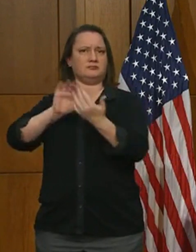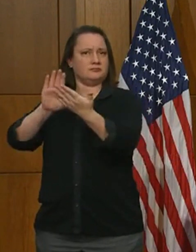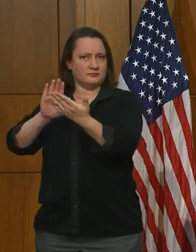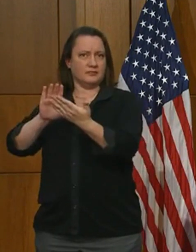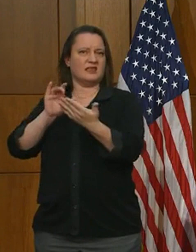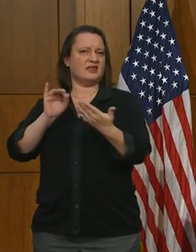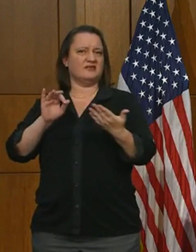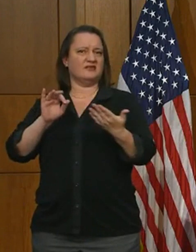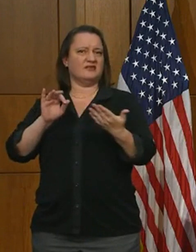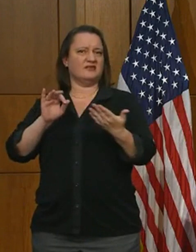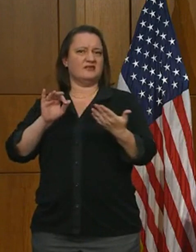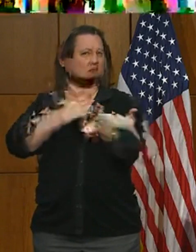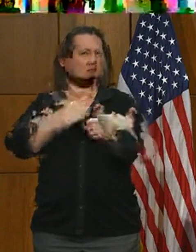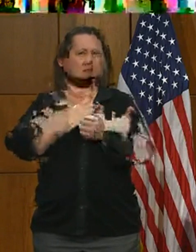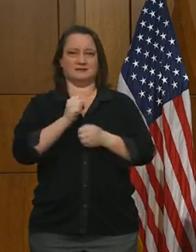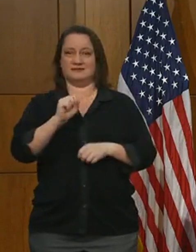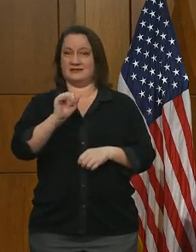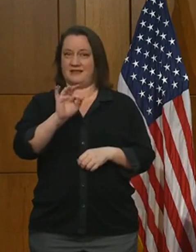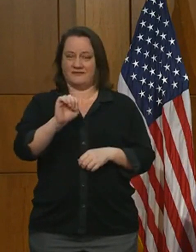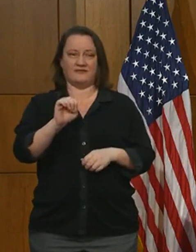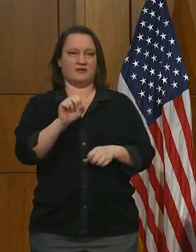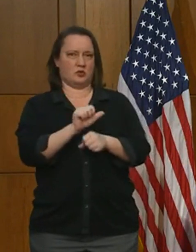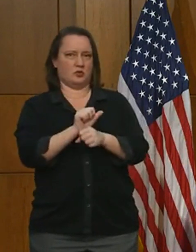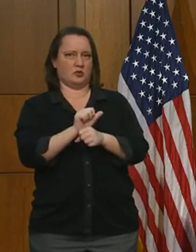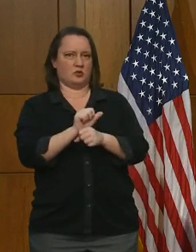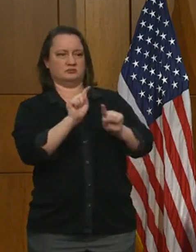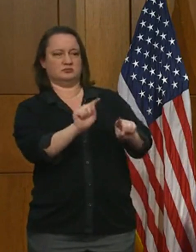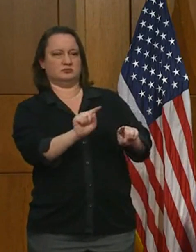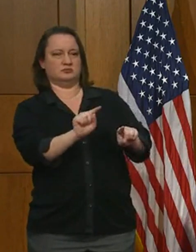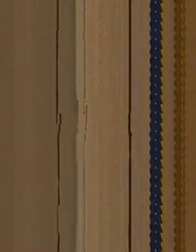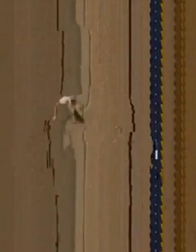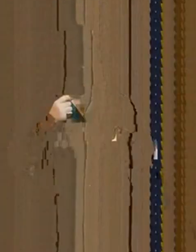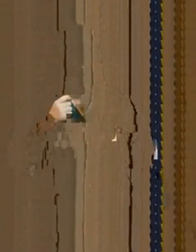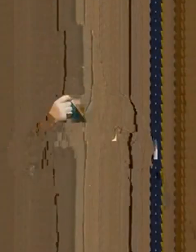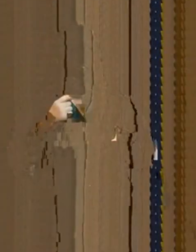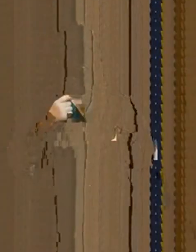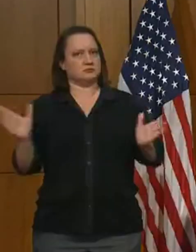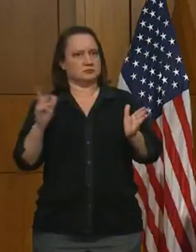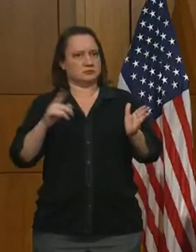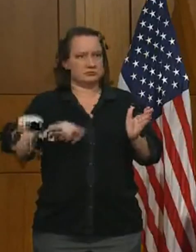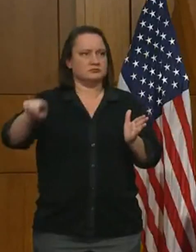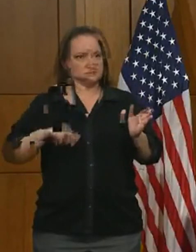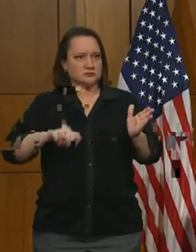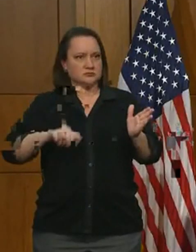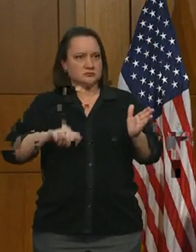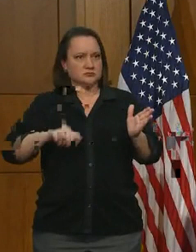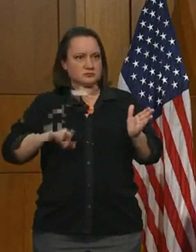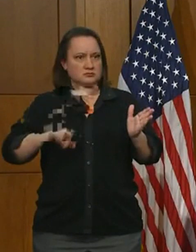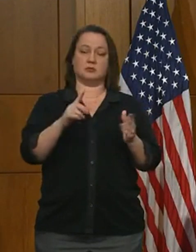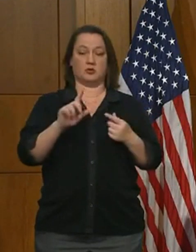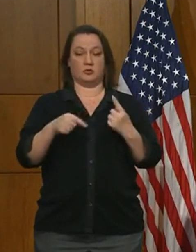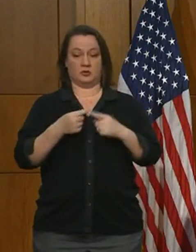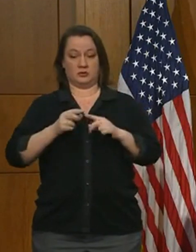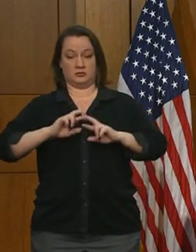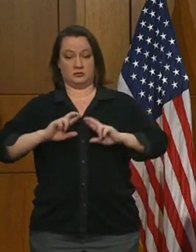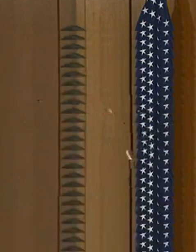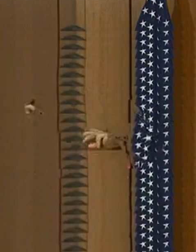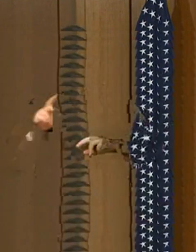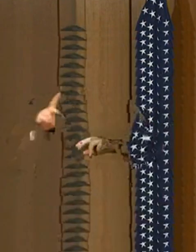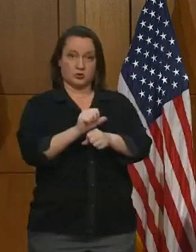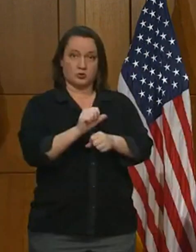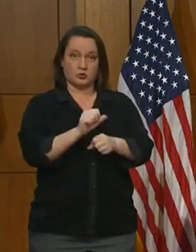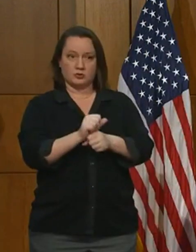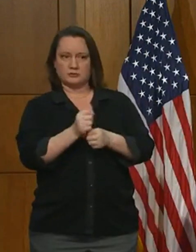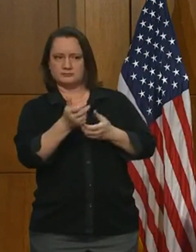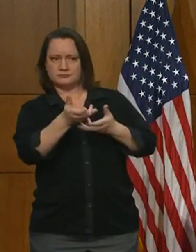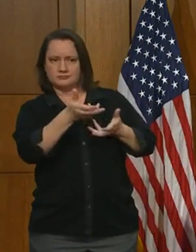we've done everything that we can to be open about that and encourage people as they go back into the workplace to have